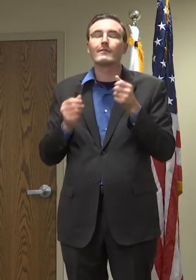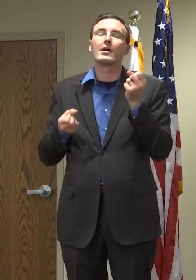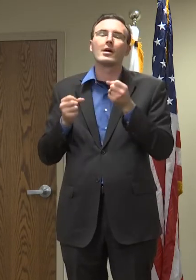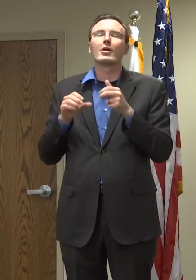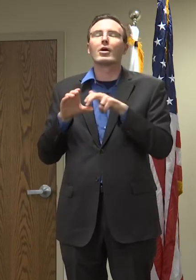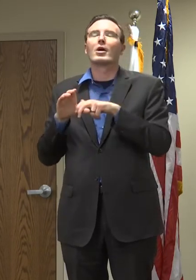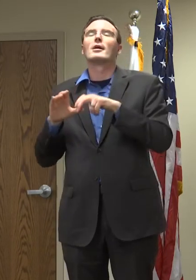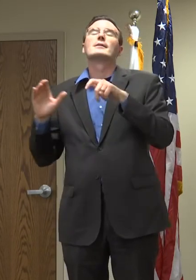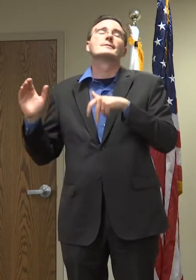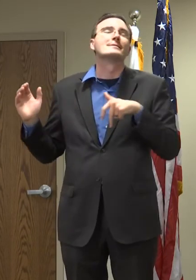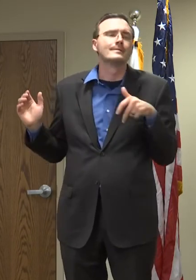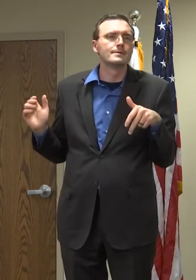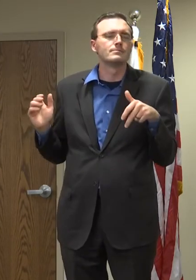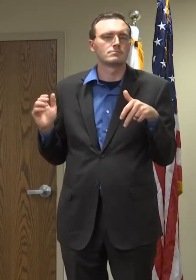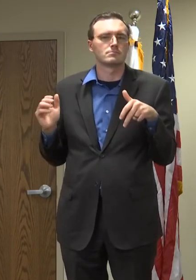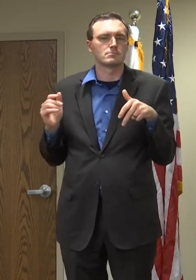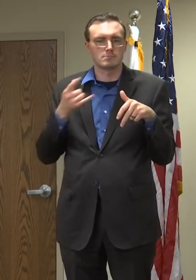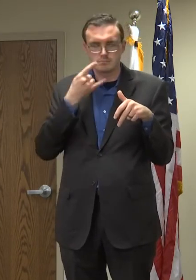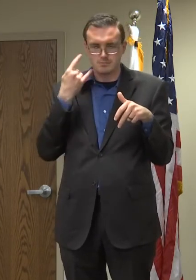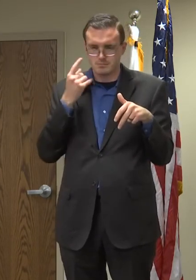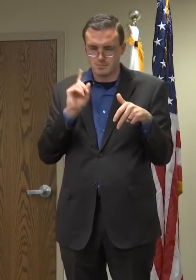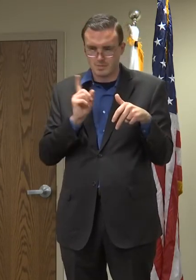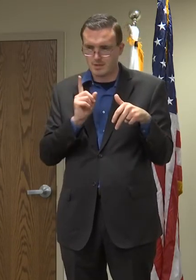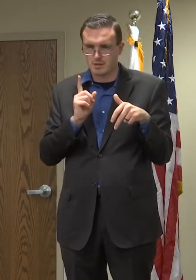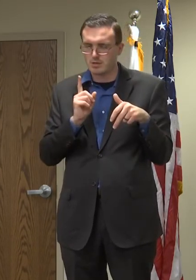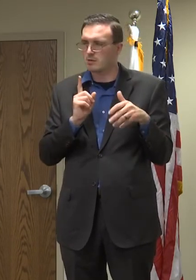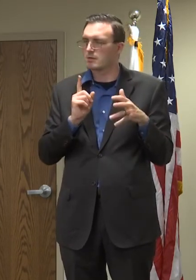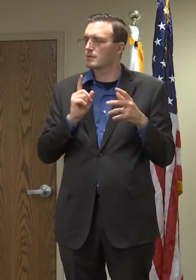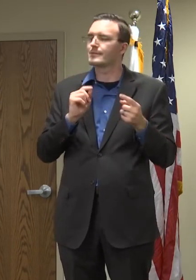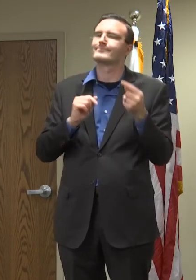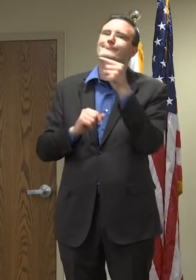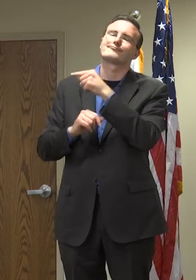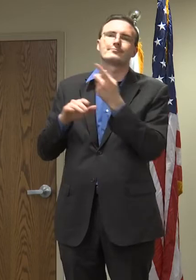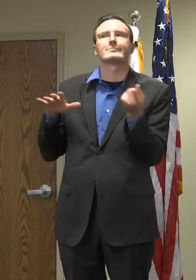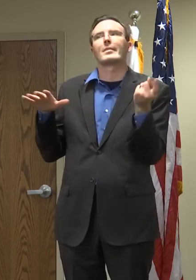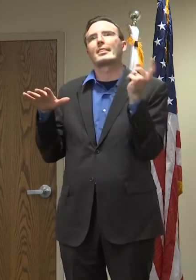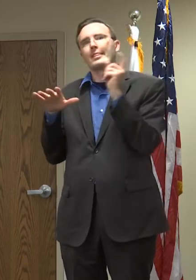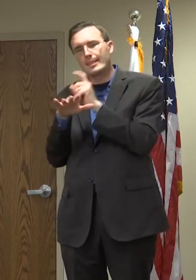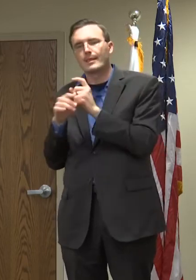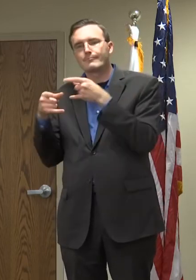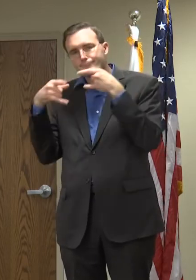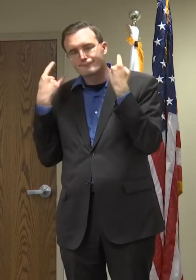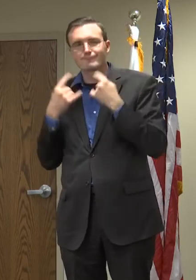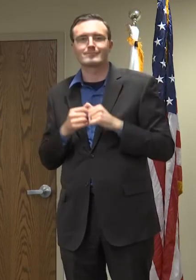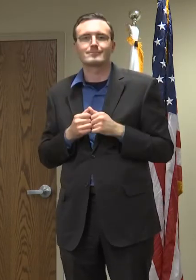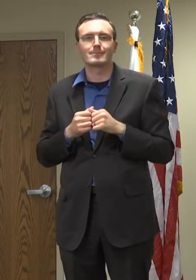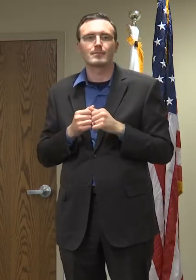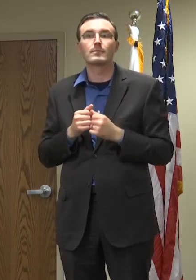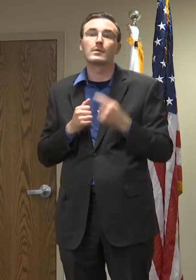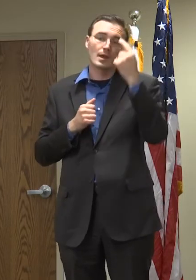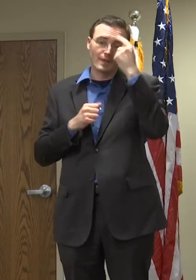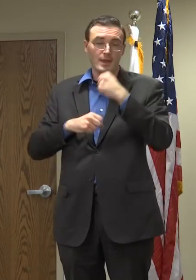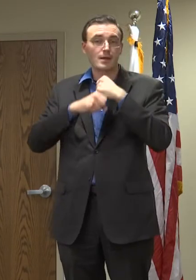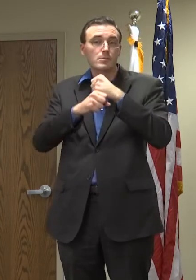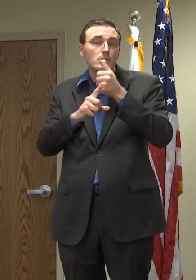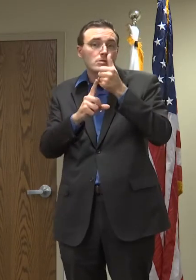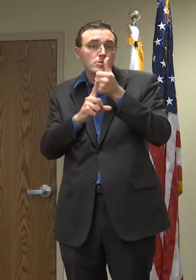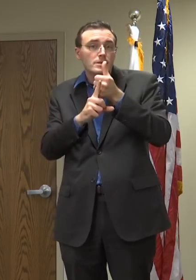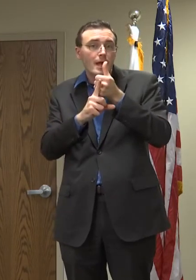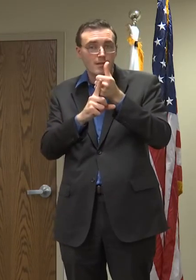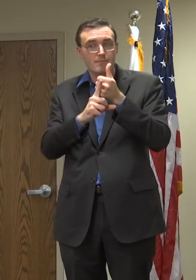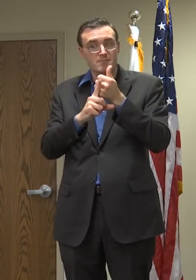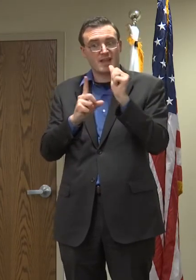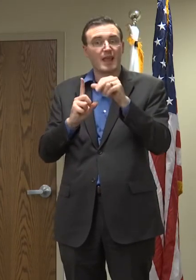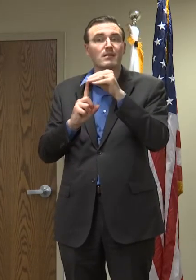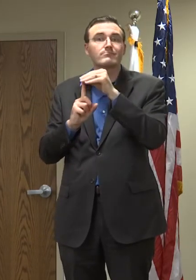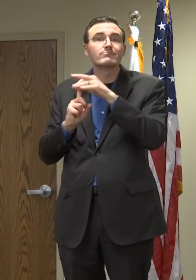mask. Where did I put it? Put it on. Remember that you're protecting not only yourself as a source that can infect others, but